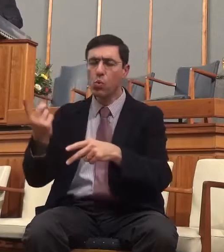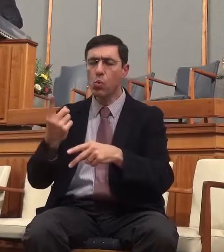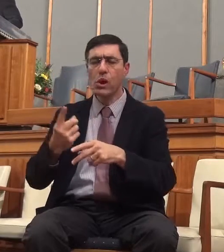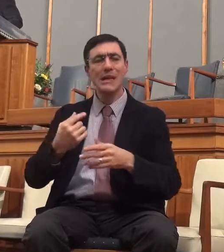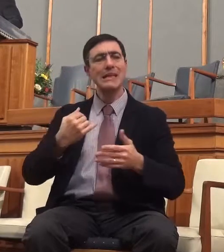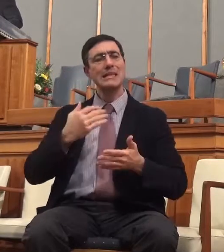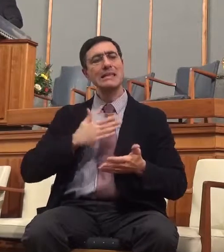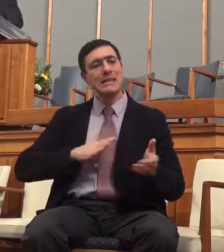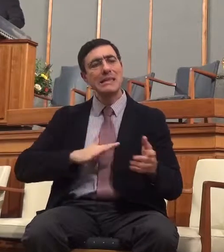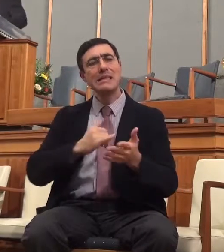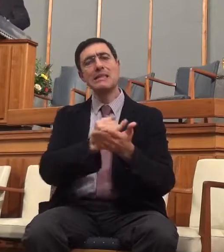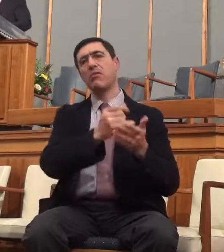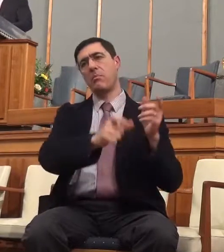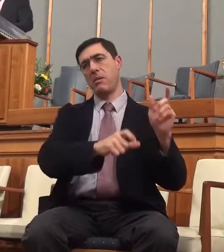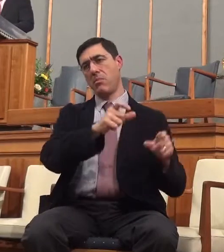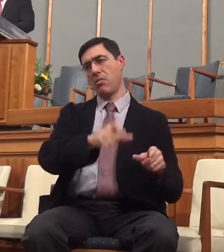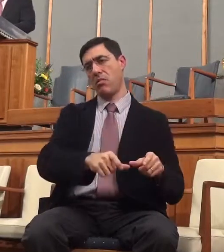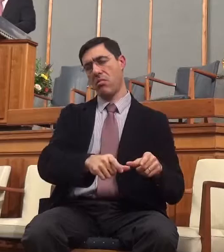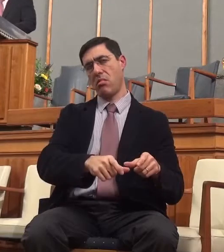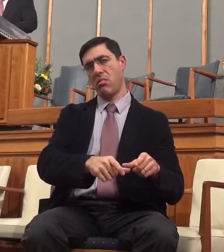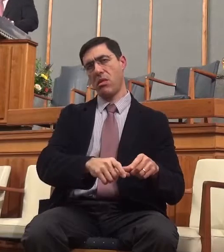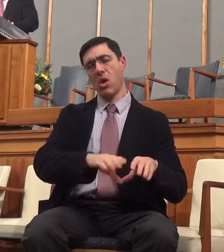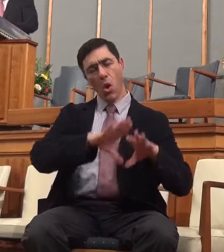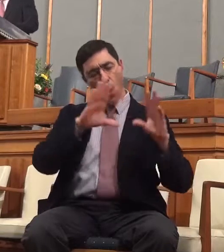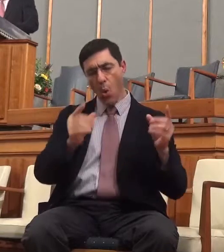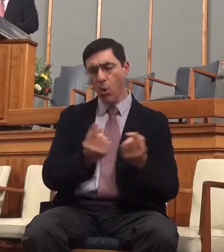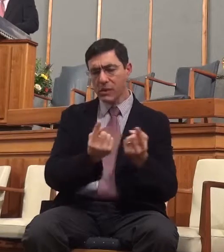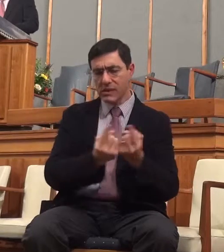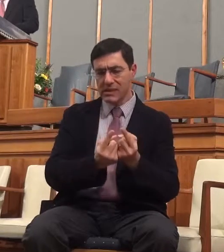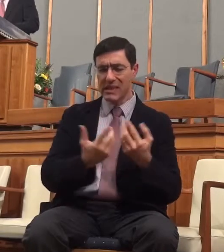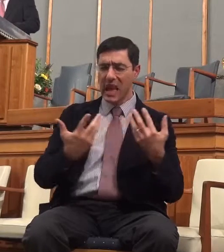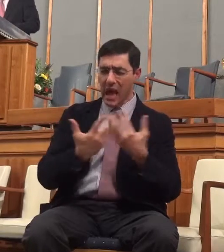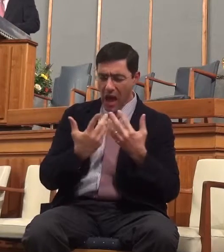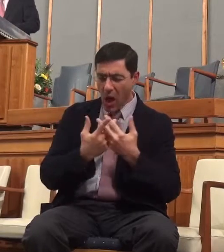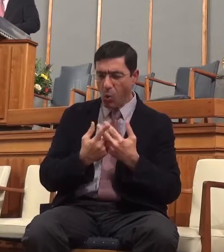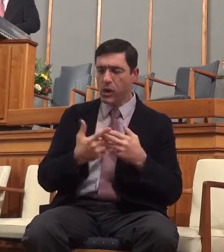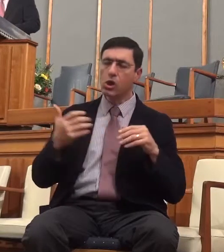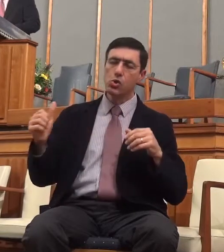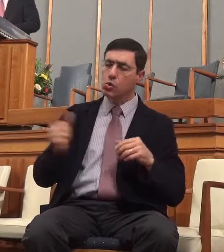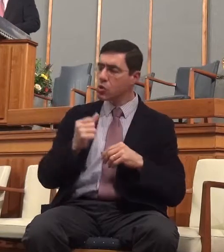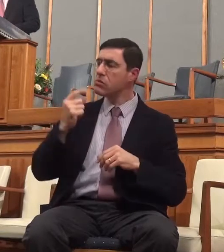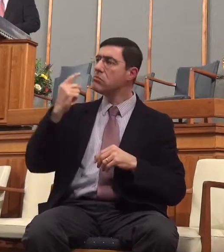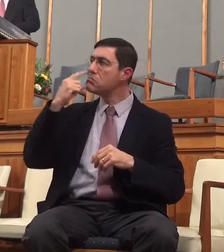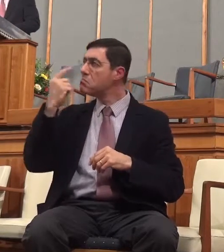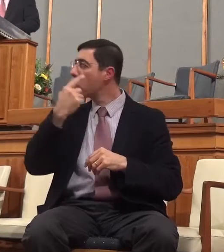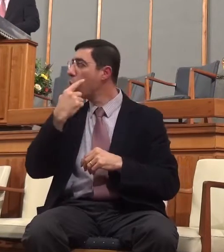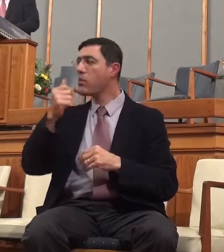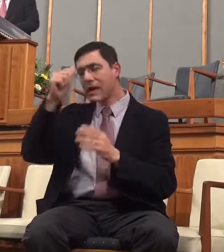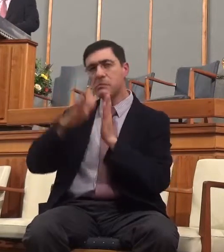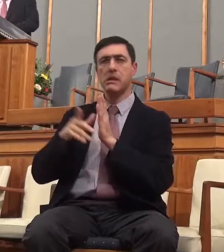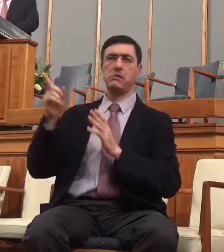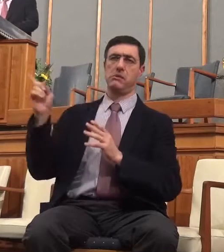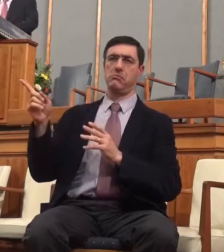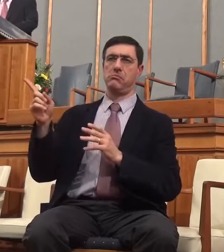we yield to Him, about how we shall prove Him, about the hereafter and heaven, and how we shall get there,